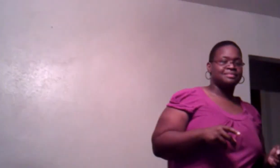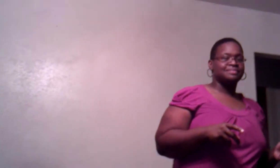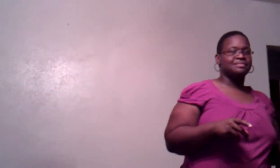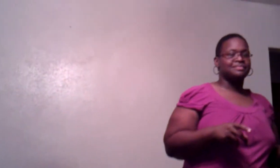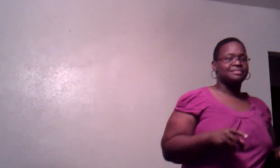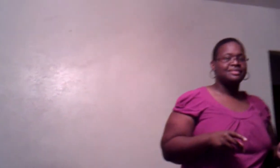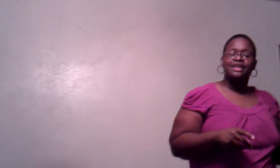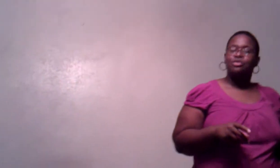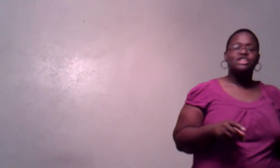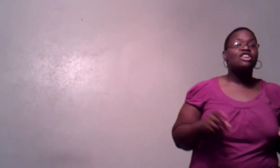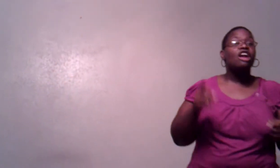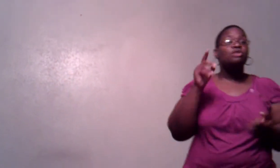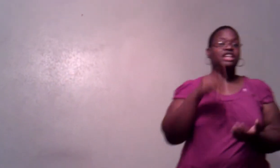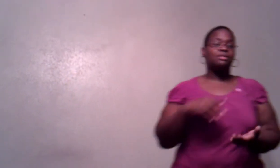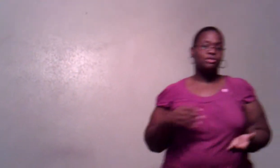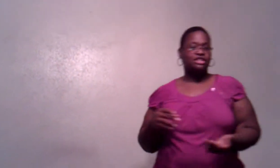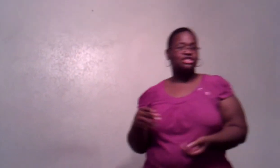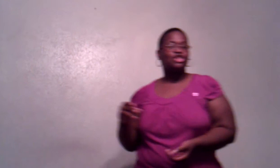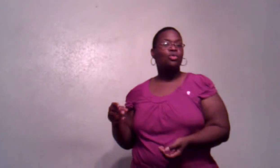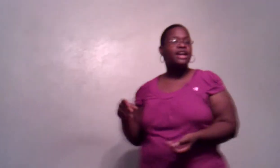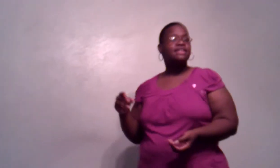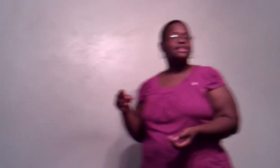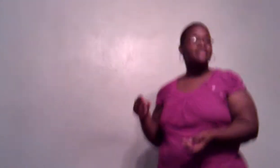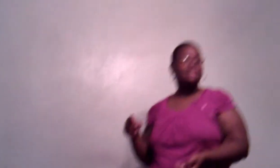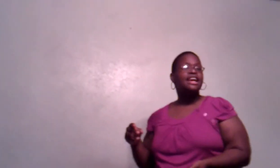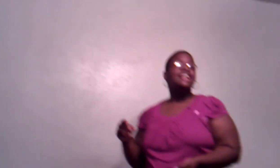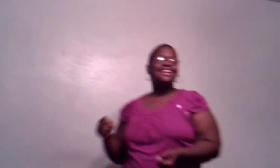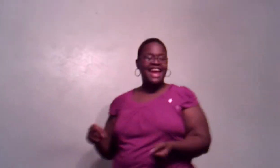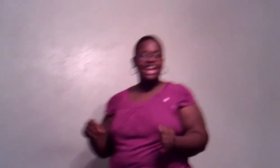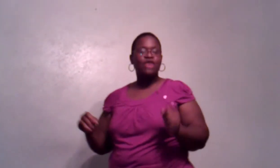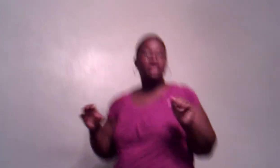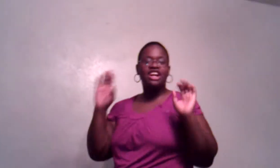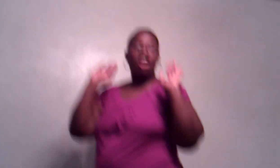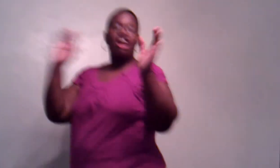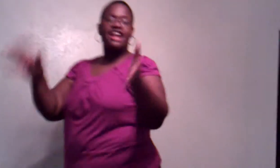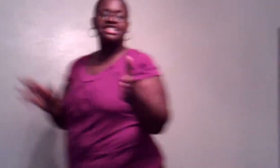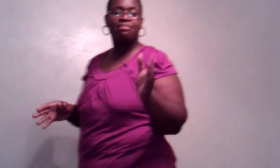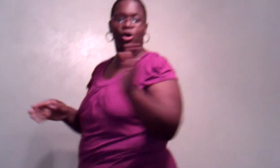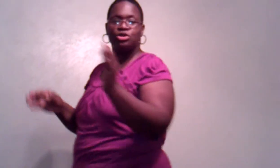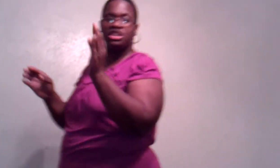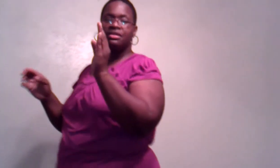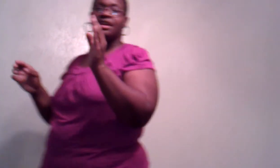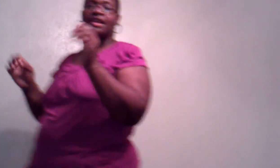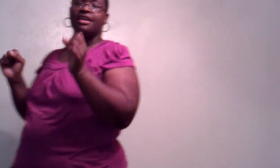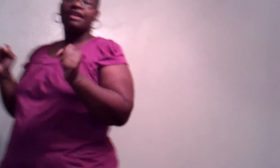energy? We started with chemical energy. So Kinetic. Kinetic. When the car is in motion,